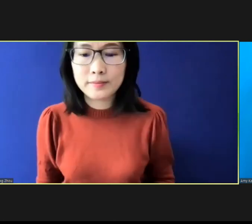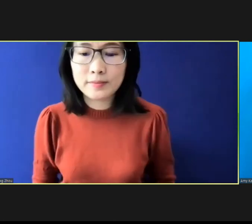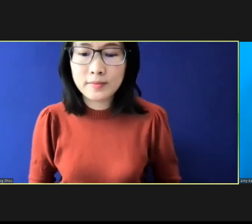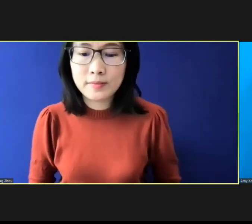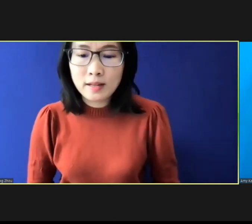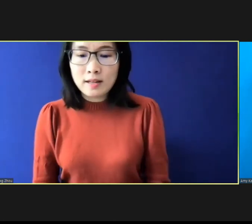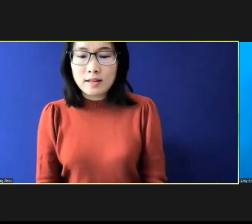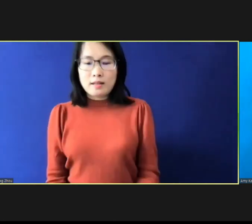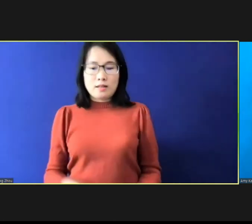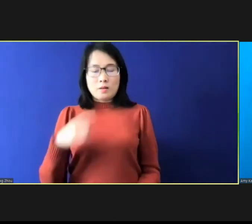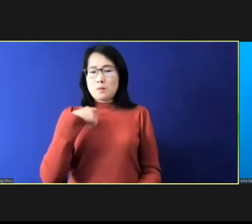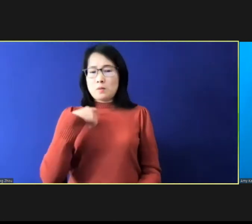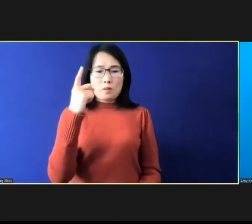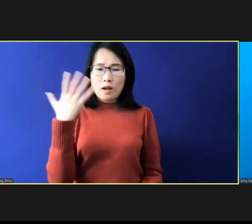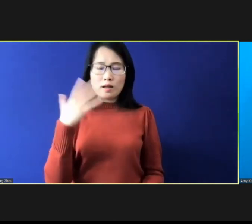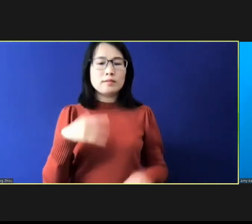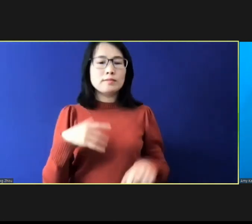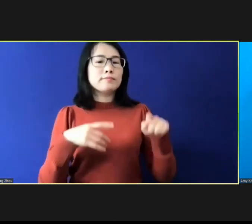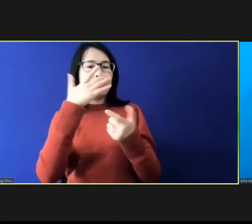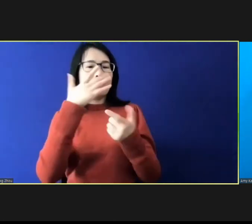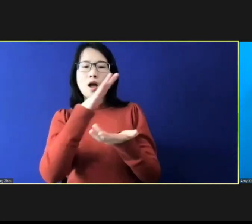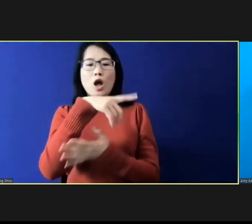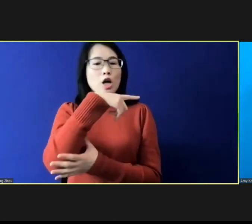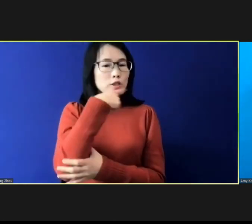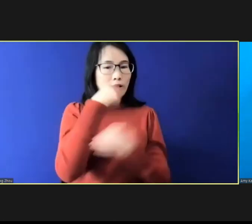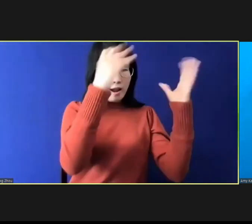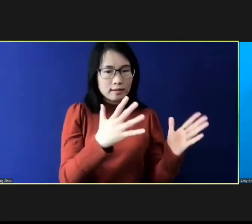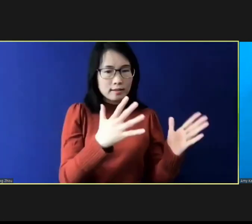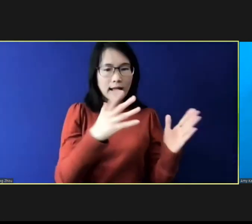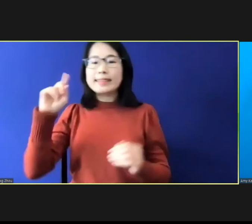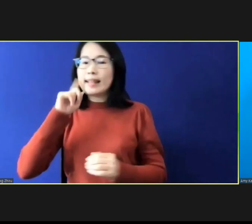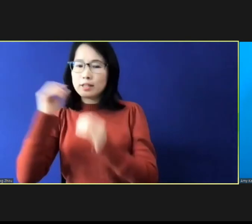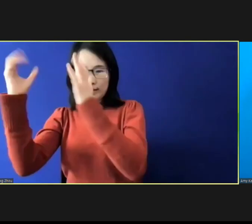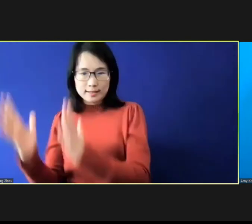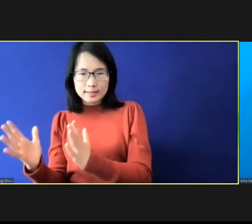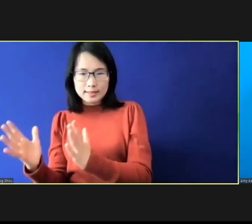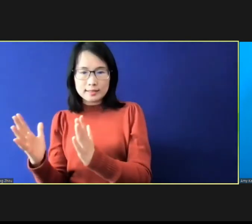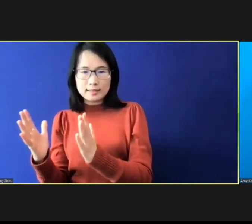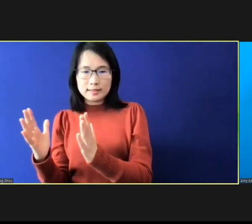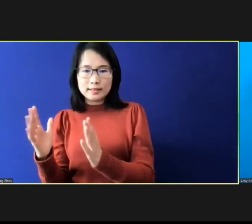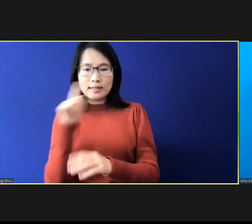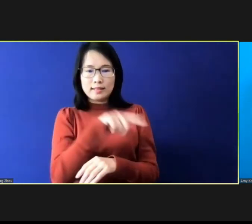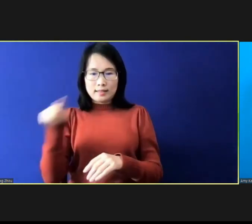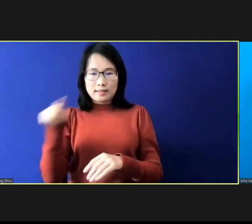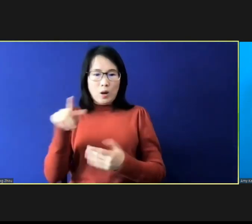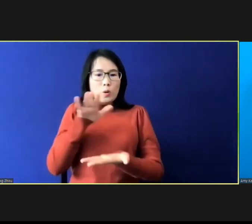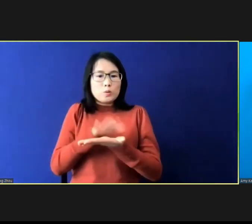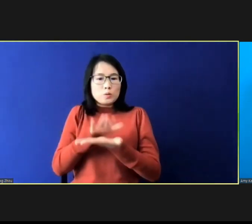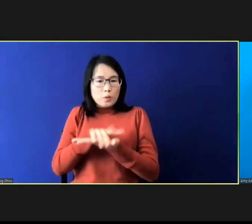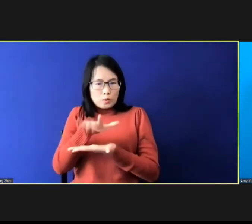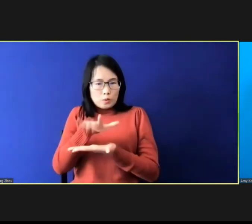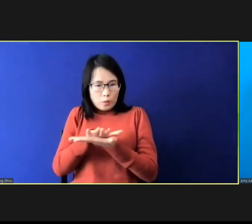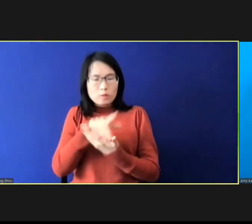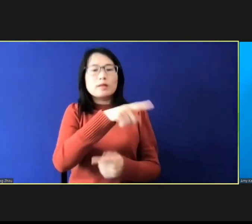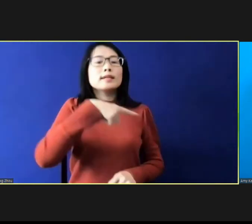examples of things that I have learned over the years growing up in China. So we have